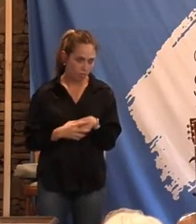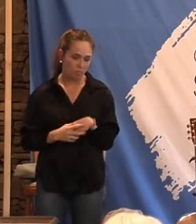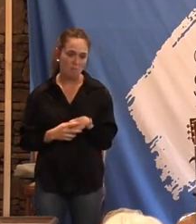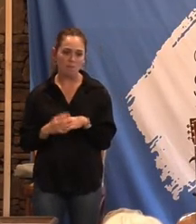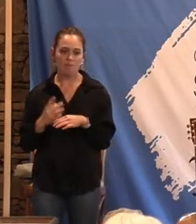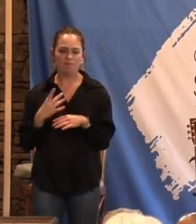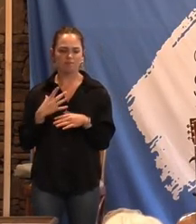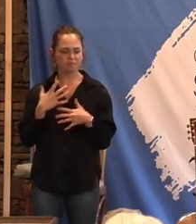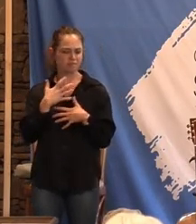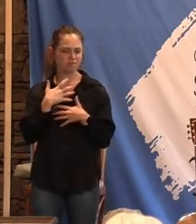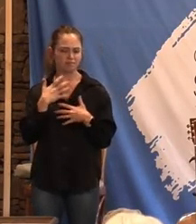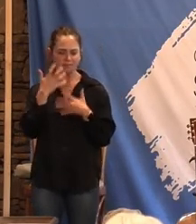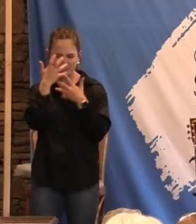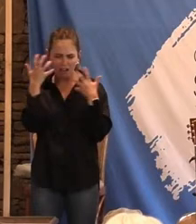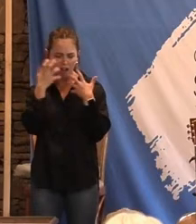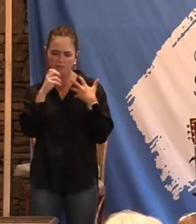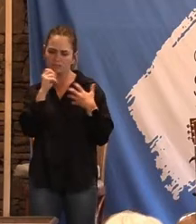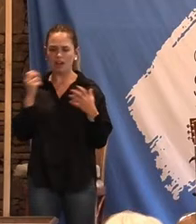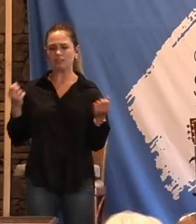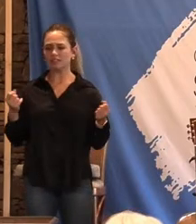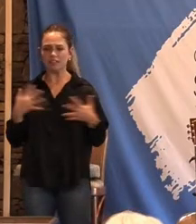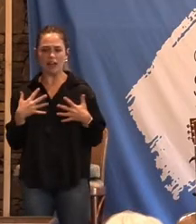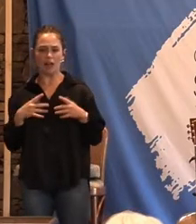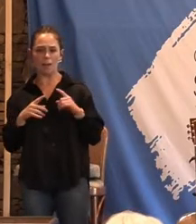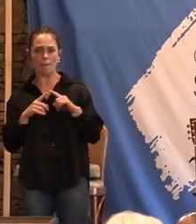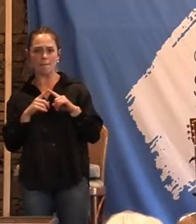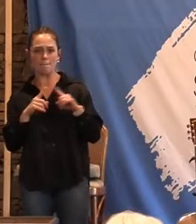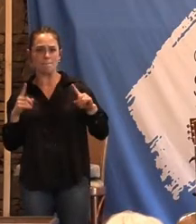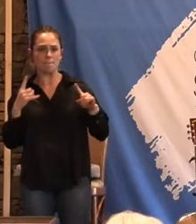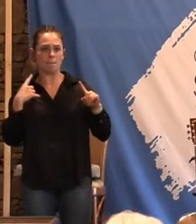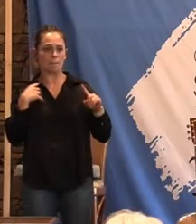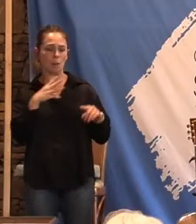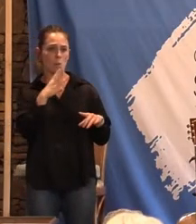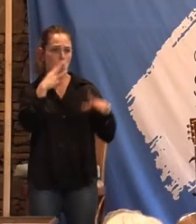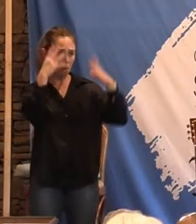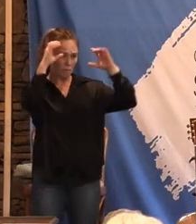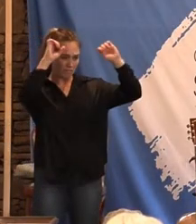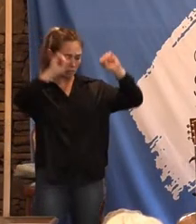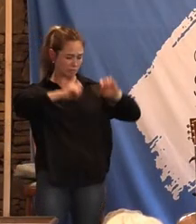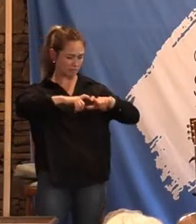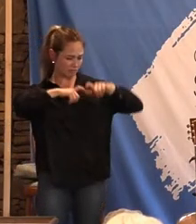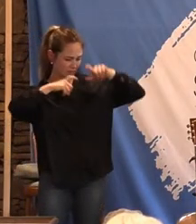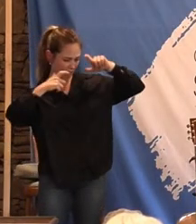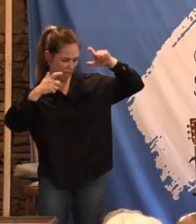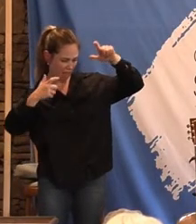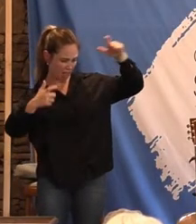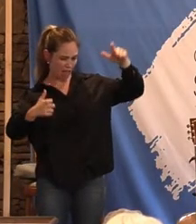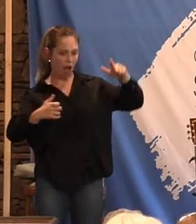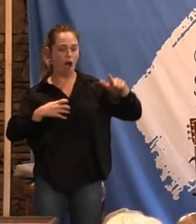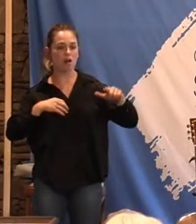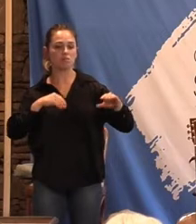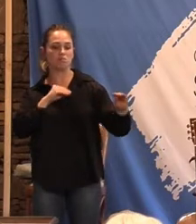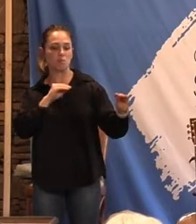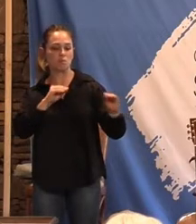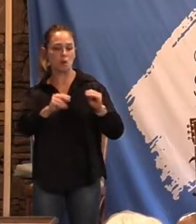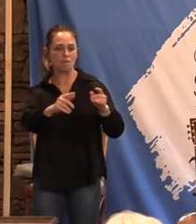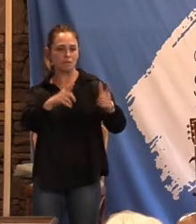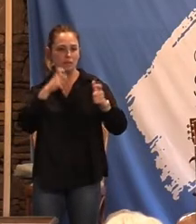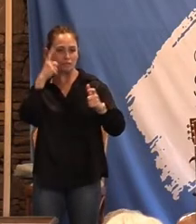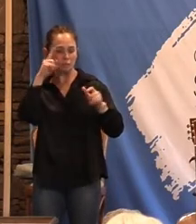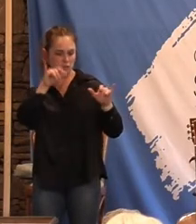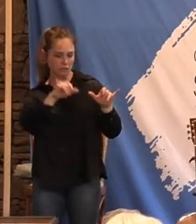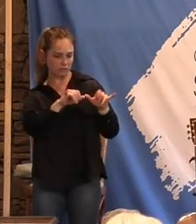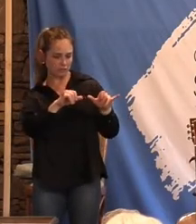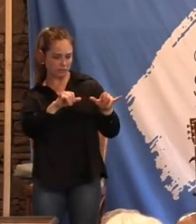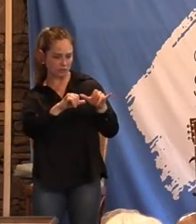Tiger wasn't afraid of anybody, but the water buffalo was so big. And because he was big, he could move fast for his size.